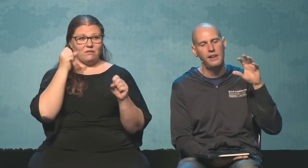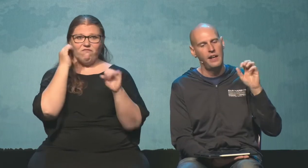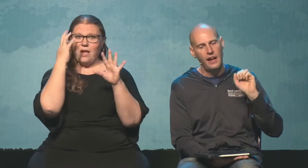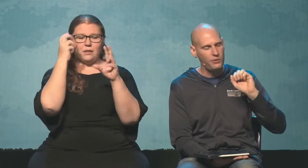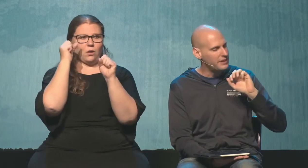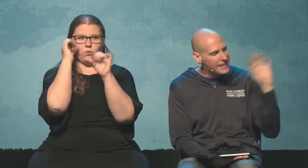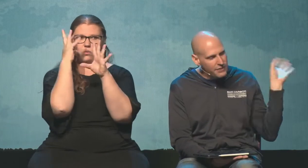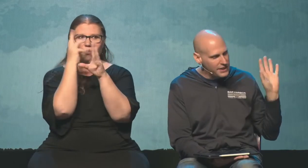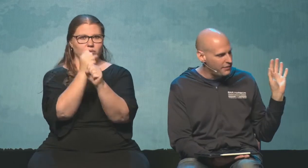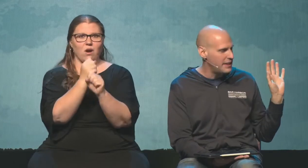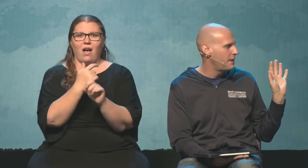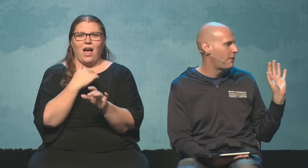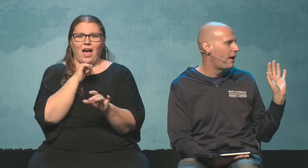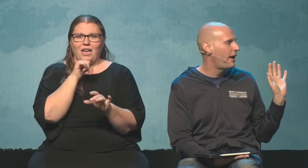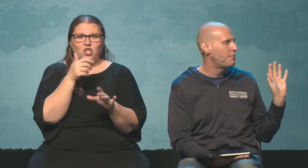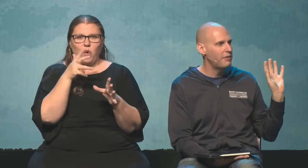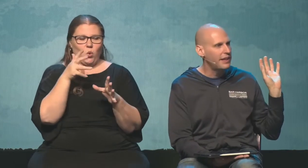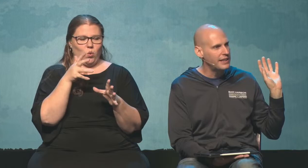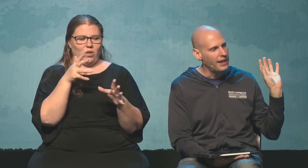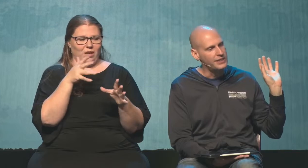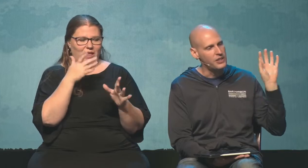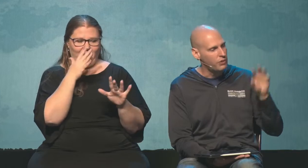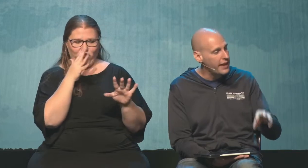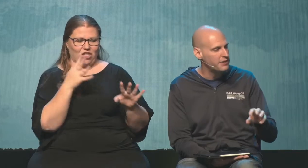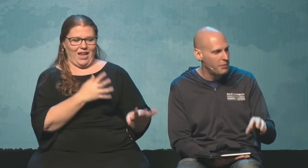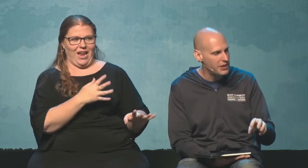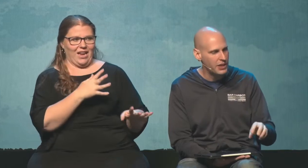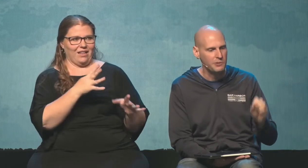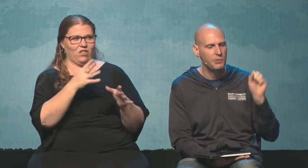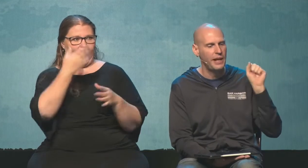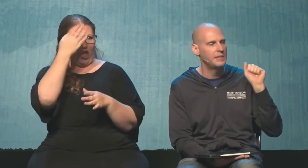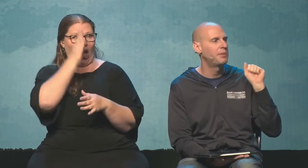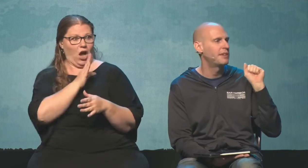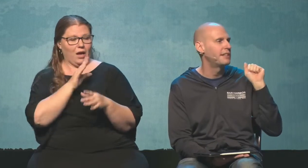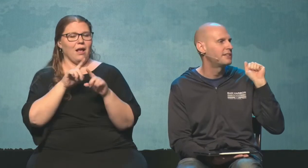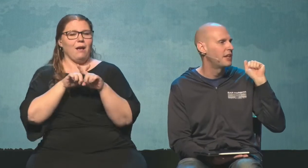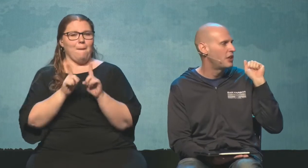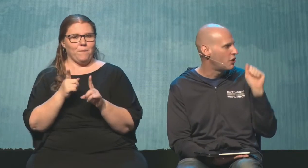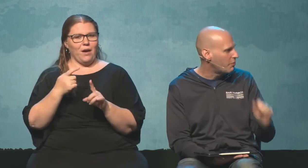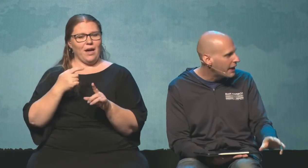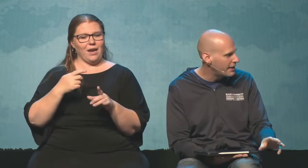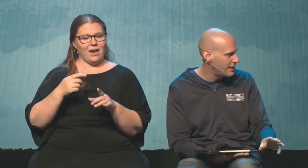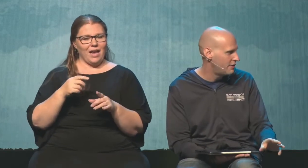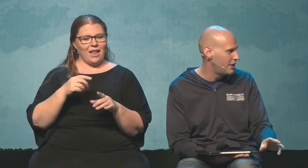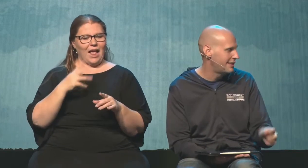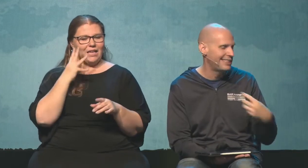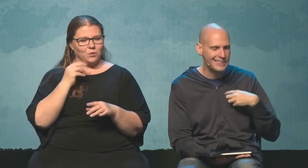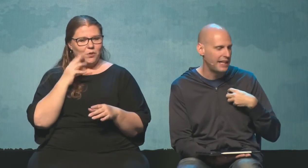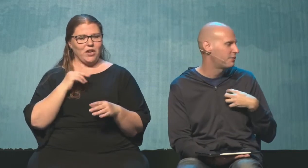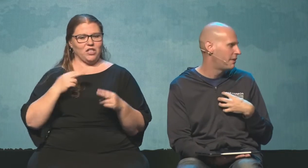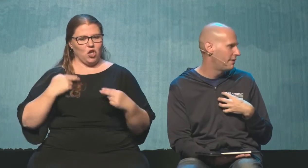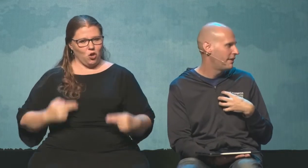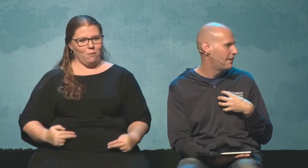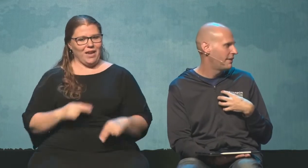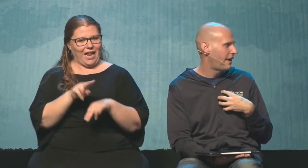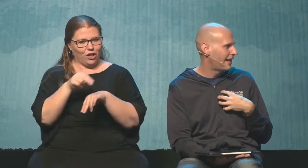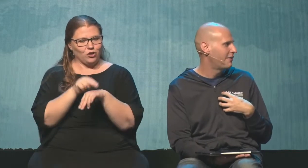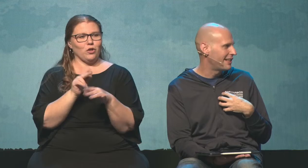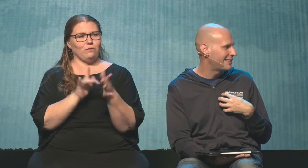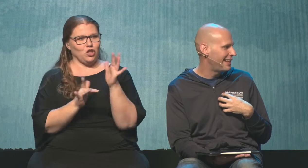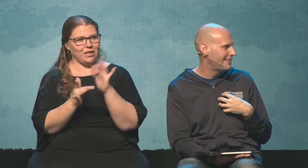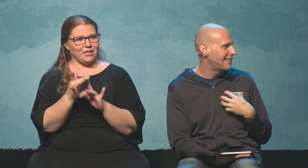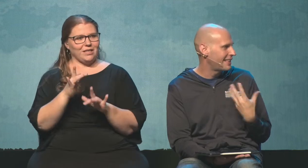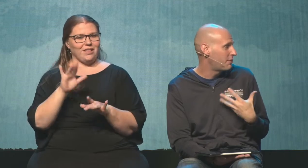more I don't leave the divinity behind, but I recognize the transformation comes when I experience the humanity of Jesus, because that's what I